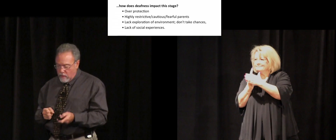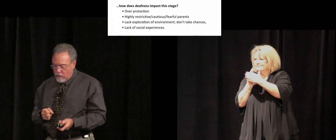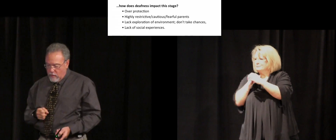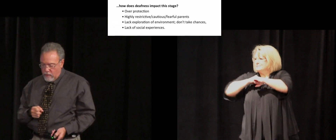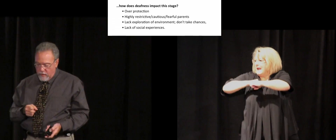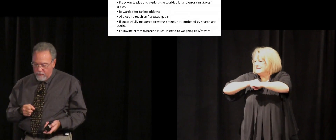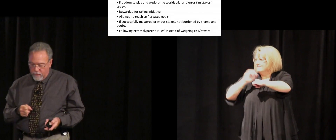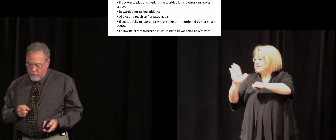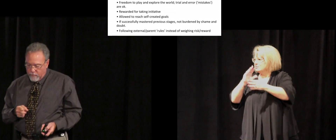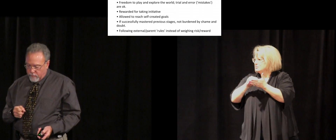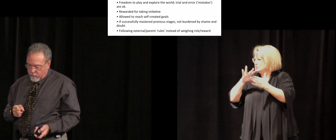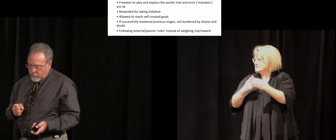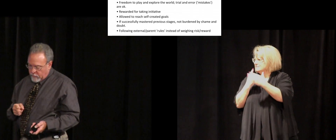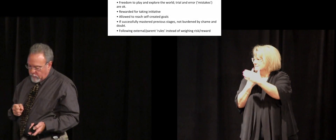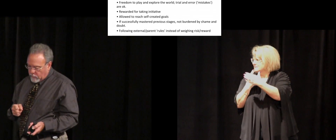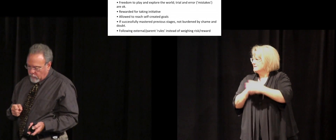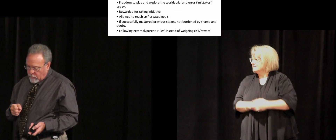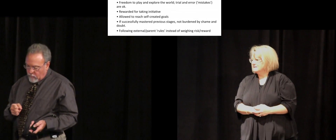kids.